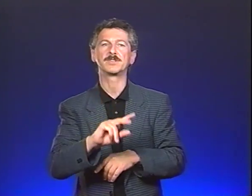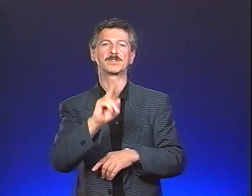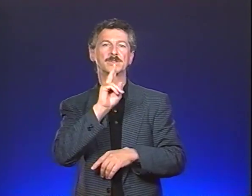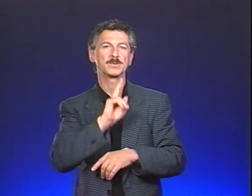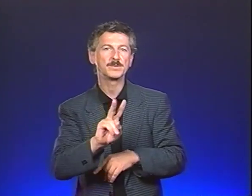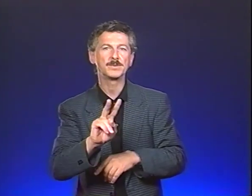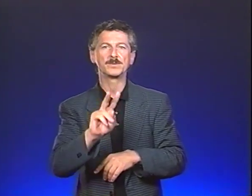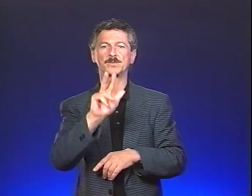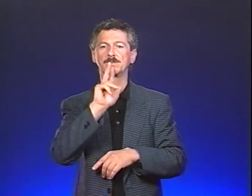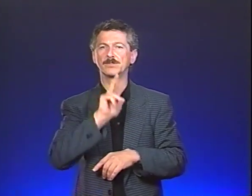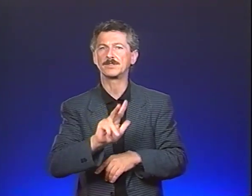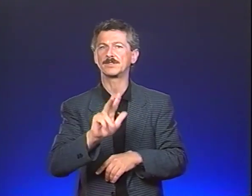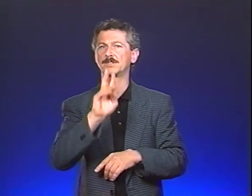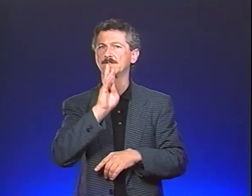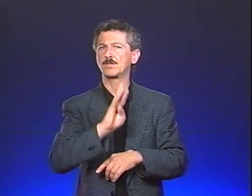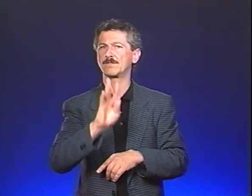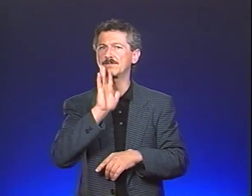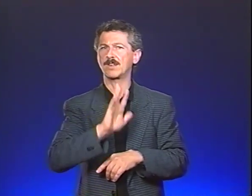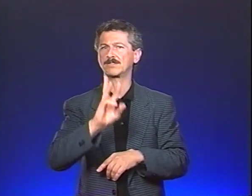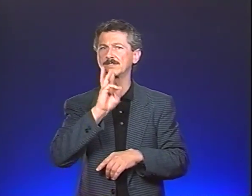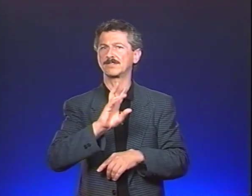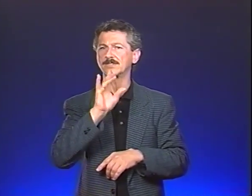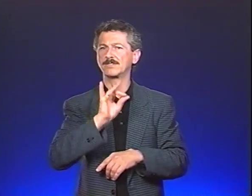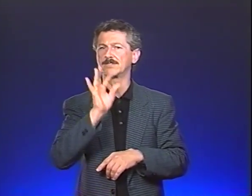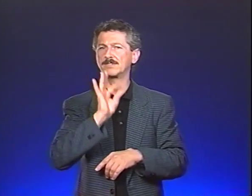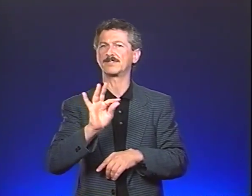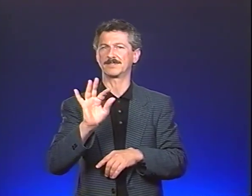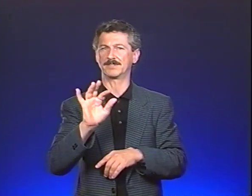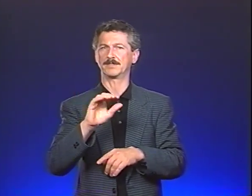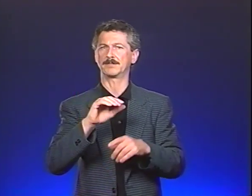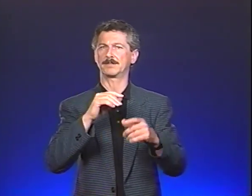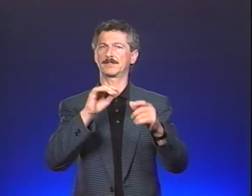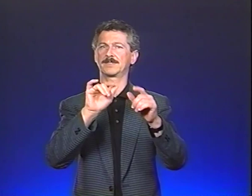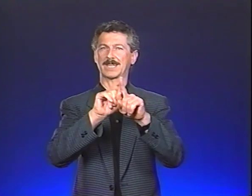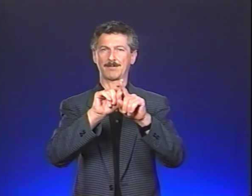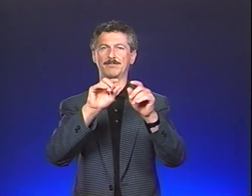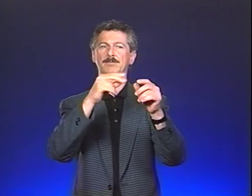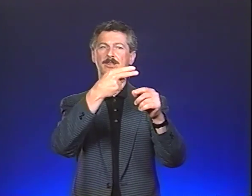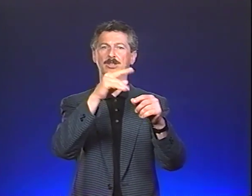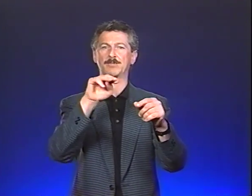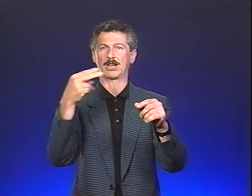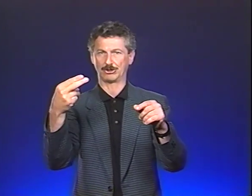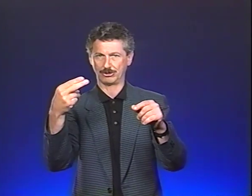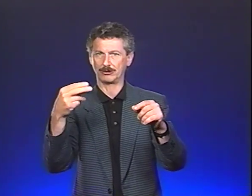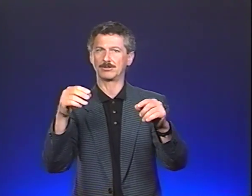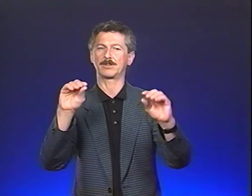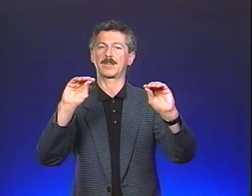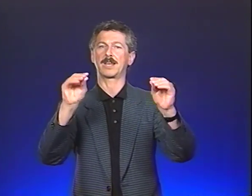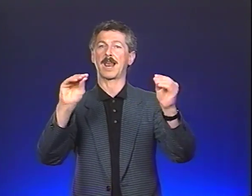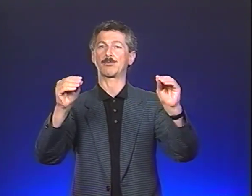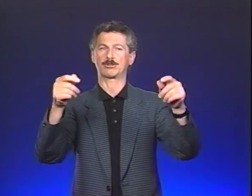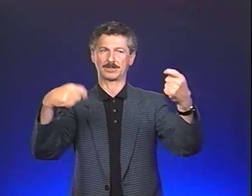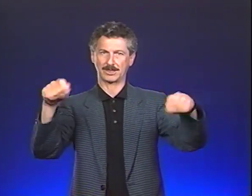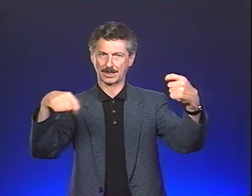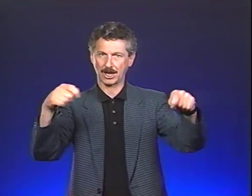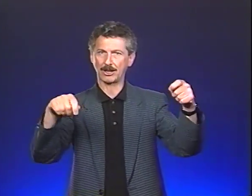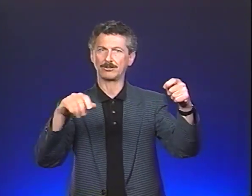Another example is age, 1 year, 2 years, 3 years, 4 years old, and so forth. Again, a hold, movement, hold